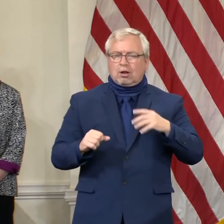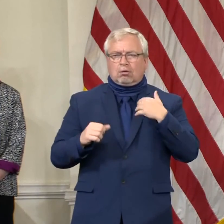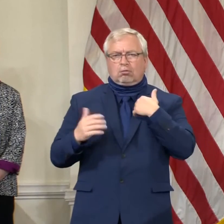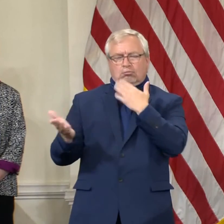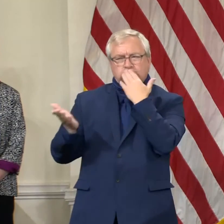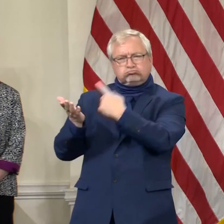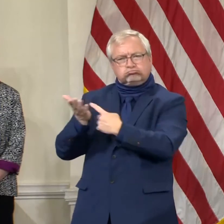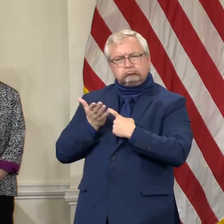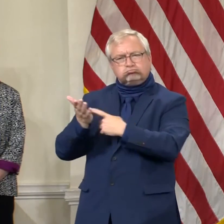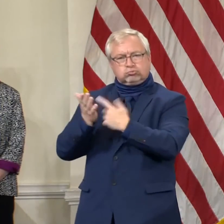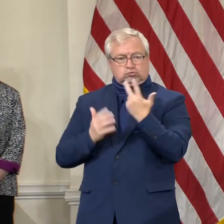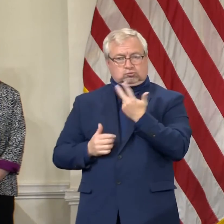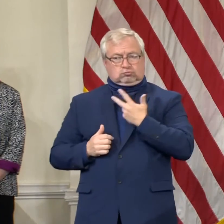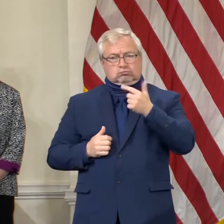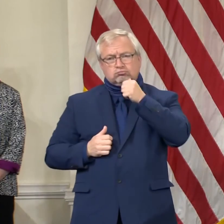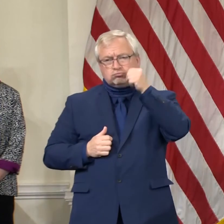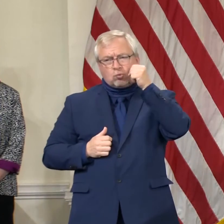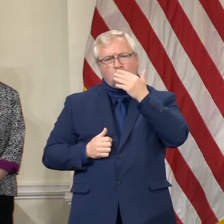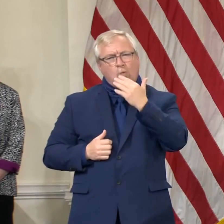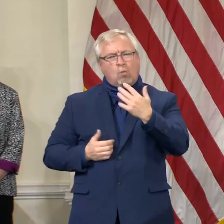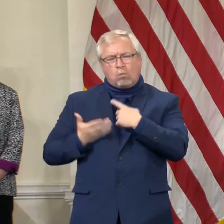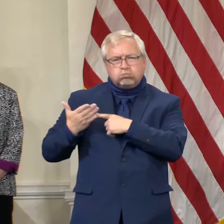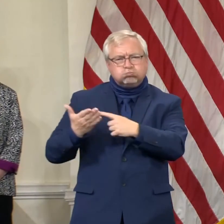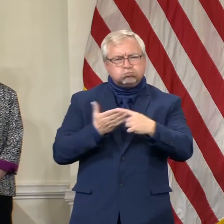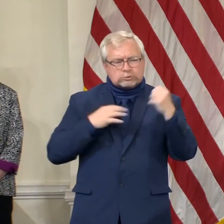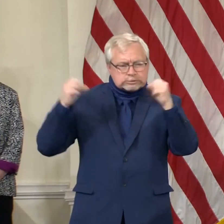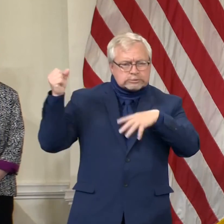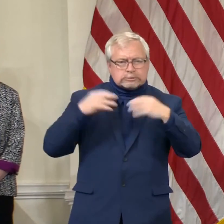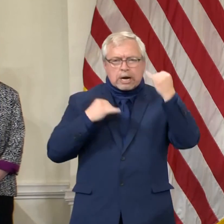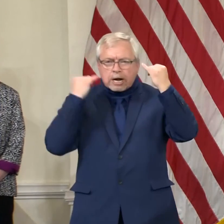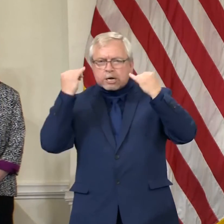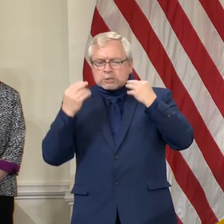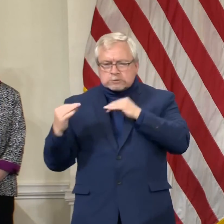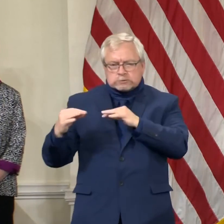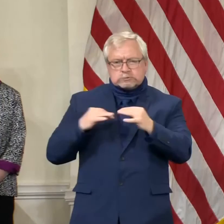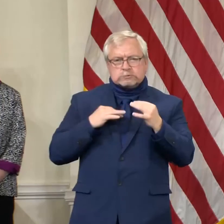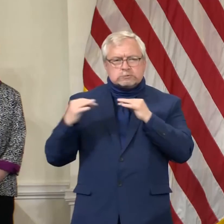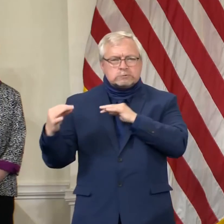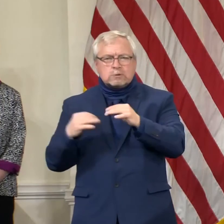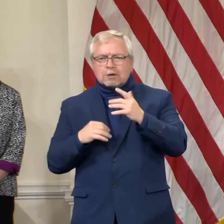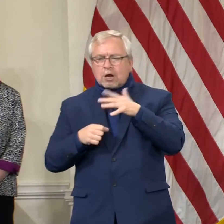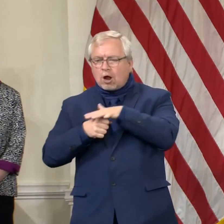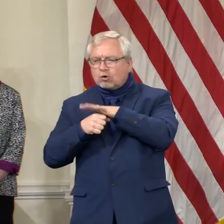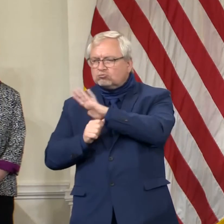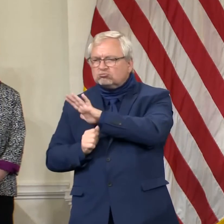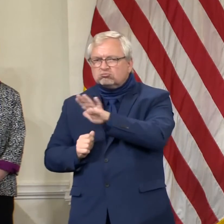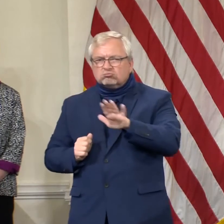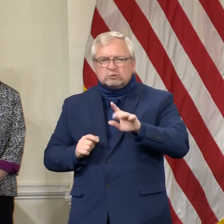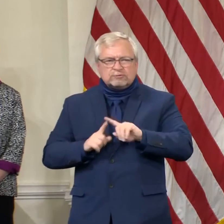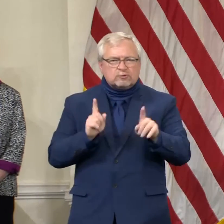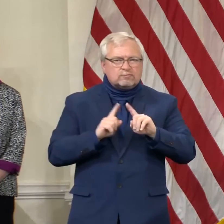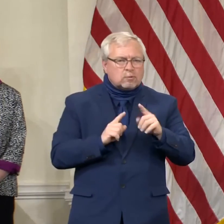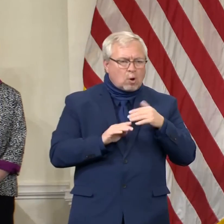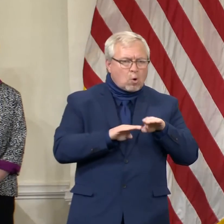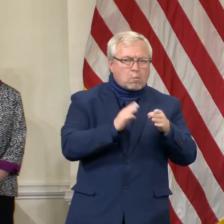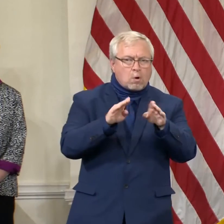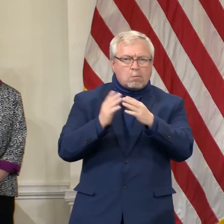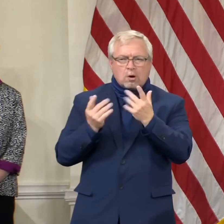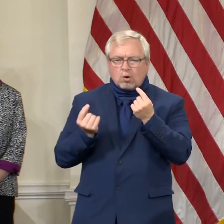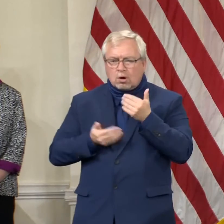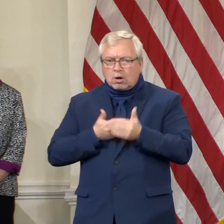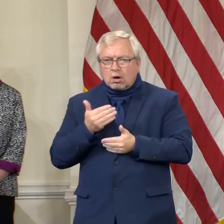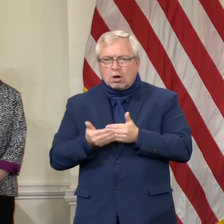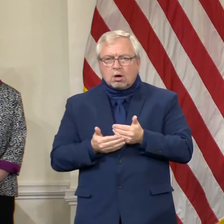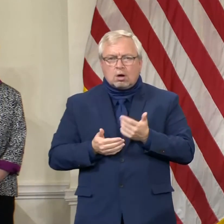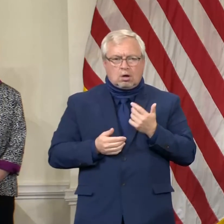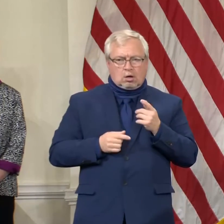discussion yesterday. But there's little differences about the timing of when we closed things or what orders we took.